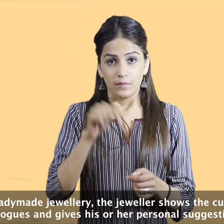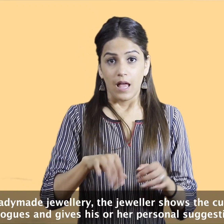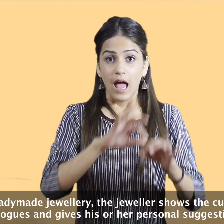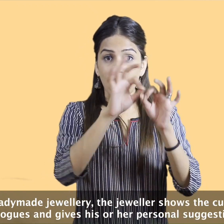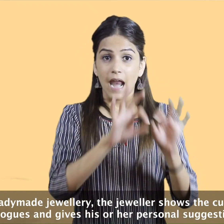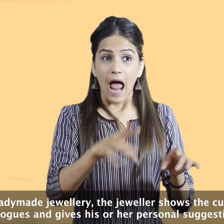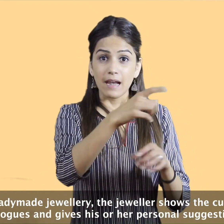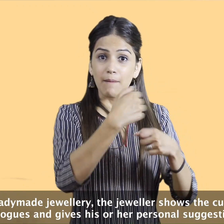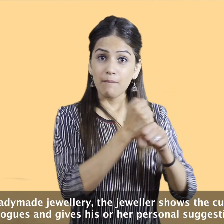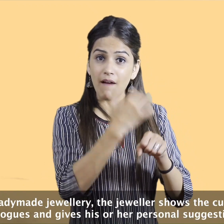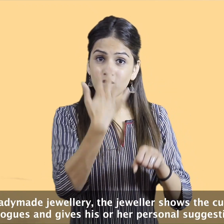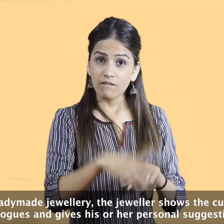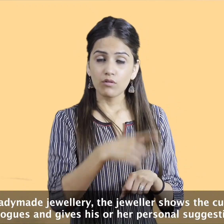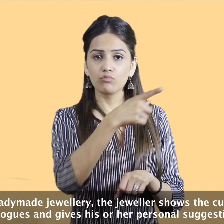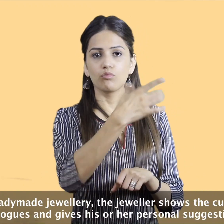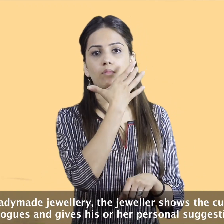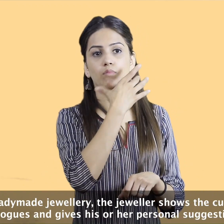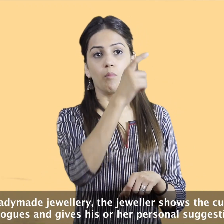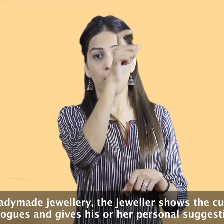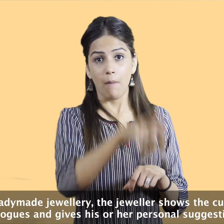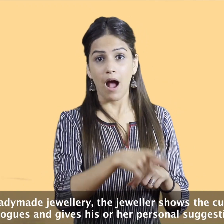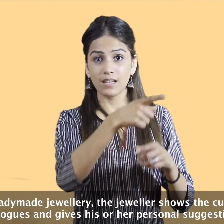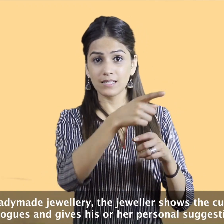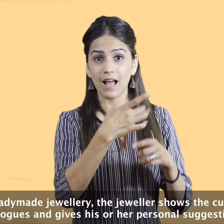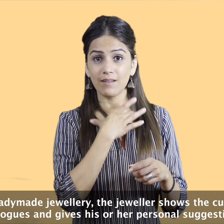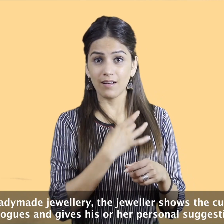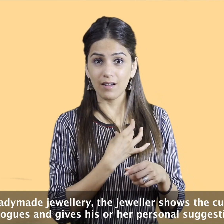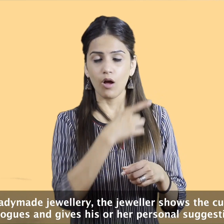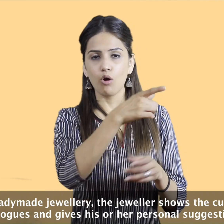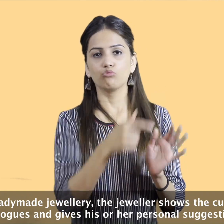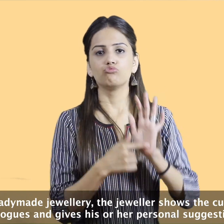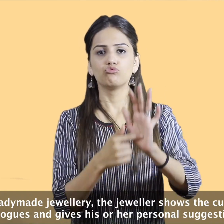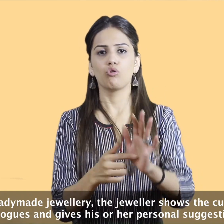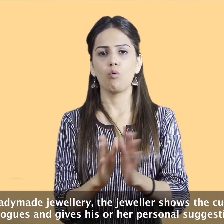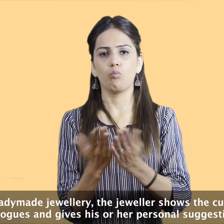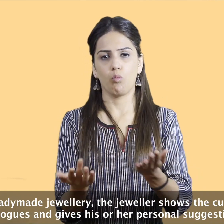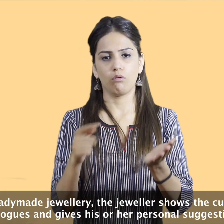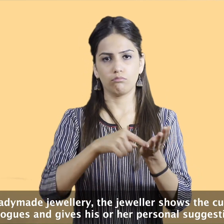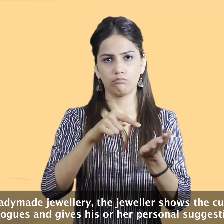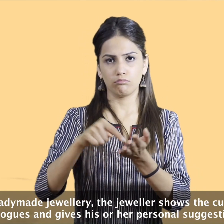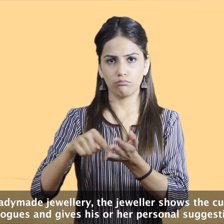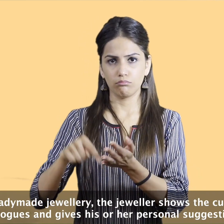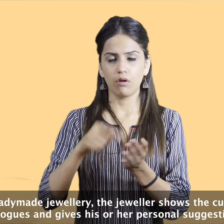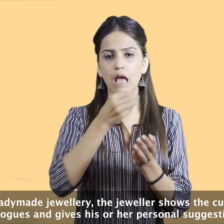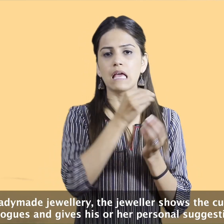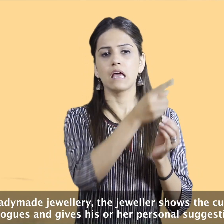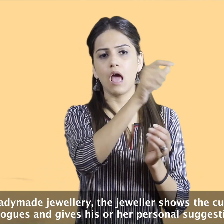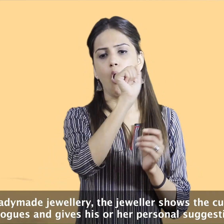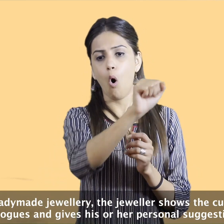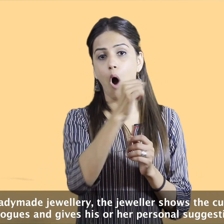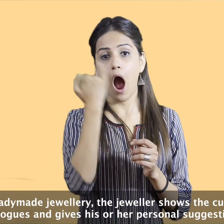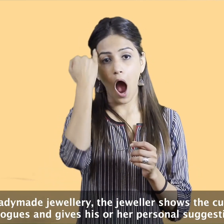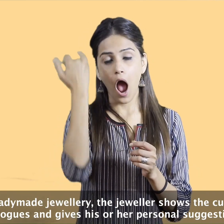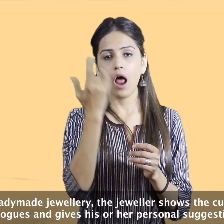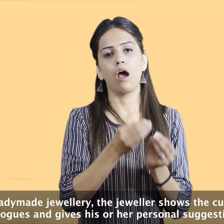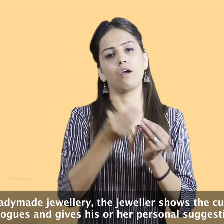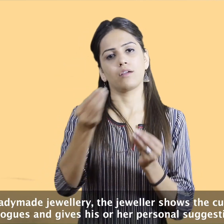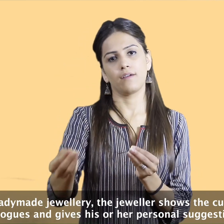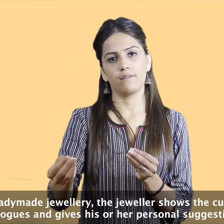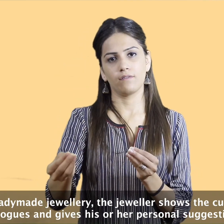In ready-made jewelry, the jeweler shows the customer catalog and gives his or her personal suggestions.